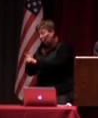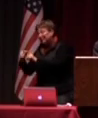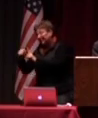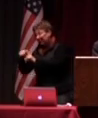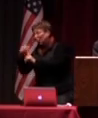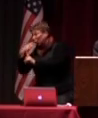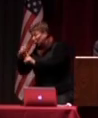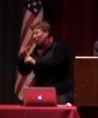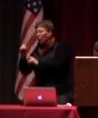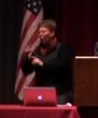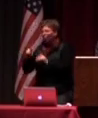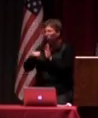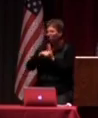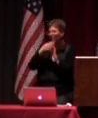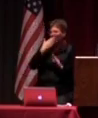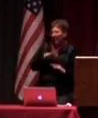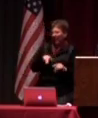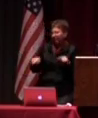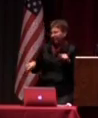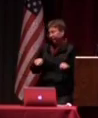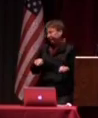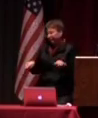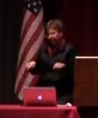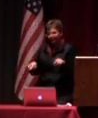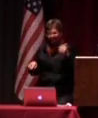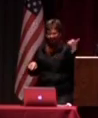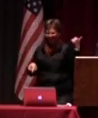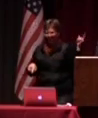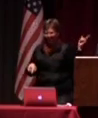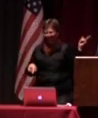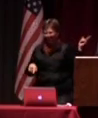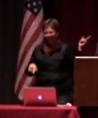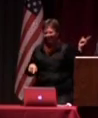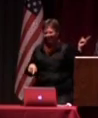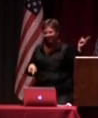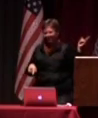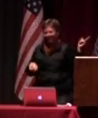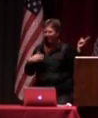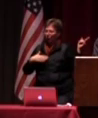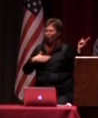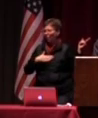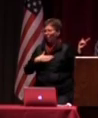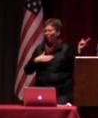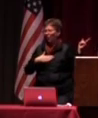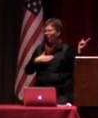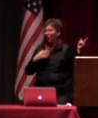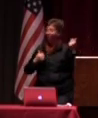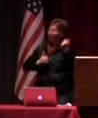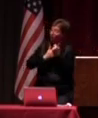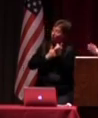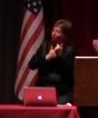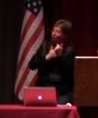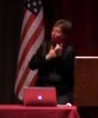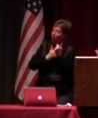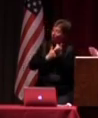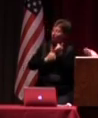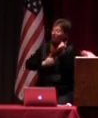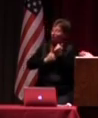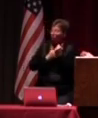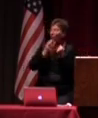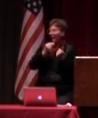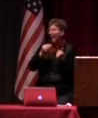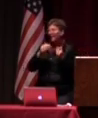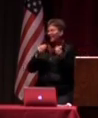Dutch historian named Peter Heil published a book called Napoleon, For and Against. You see a copy of it here. Many of the debates relate Napoleon to the